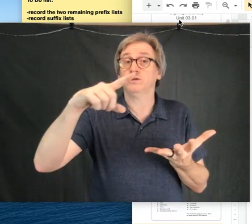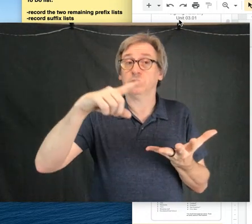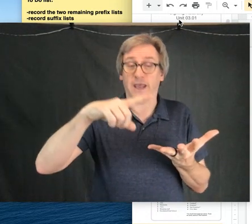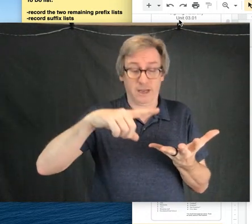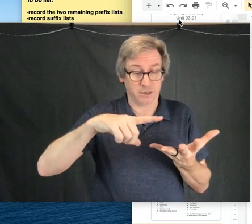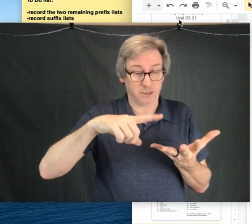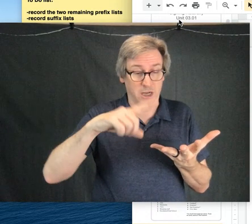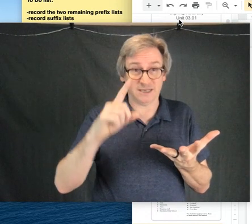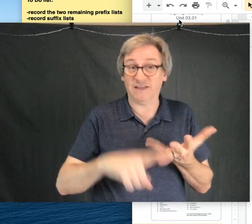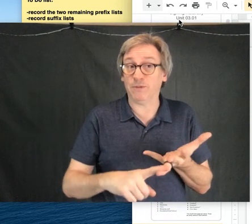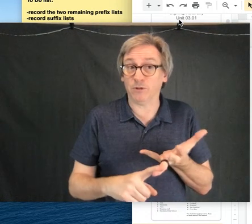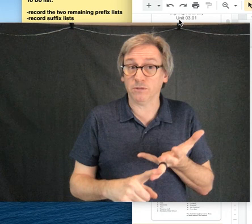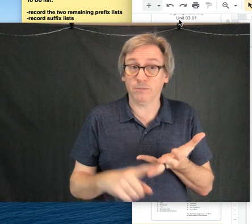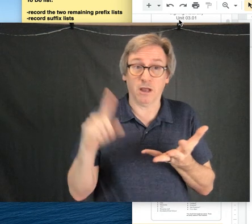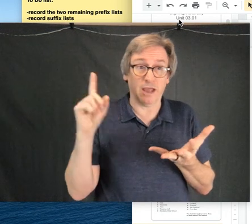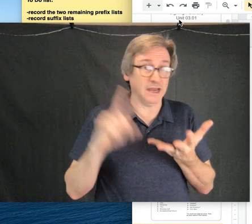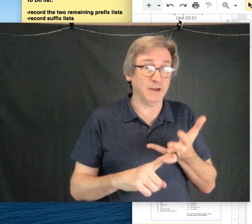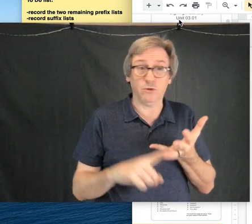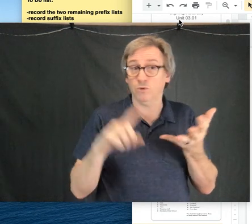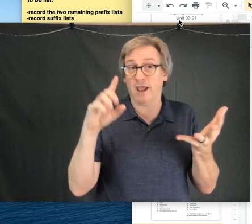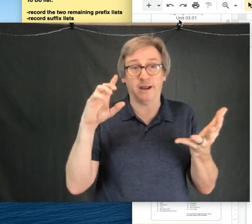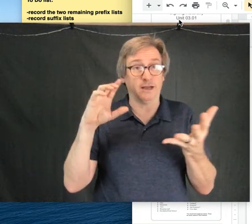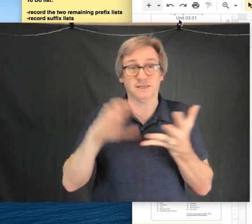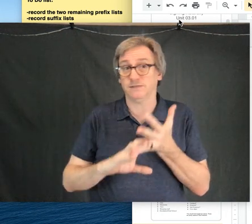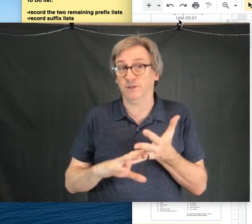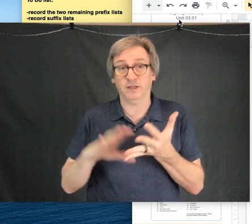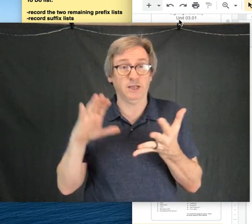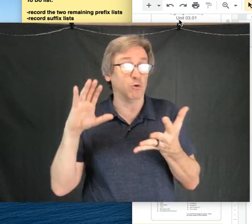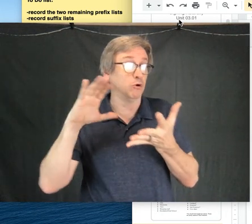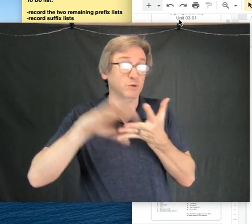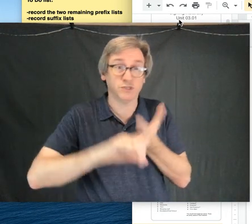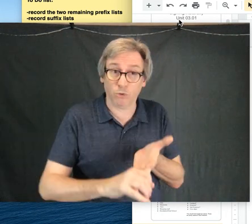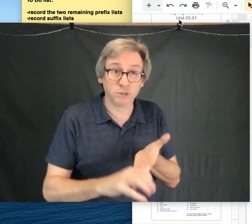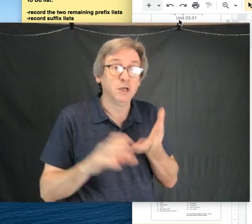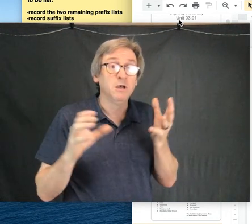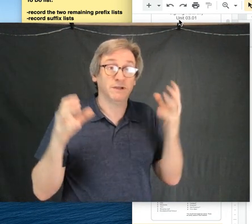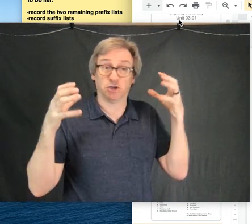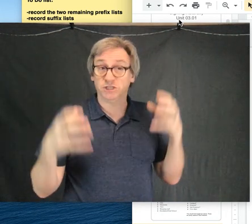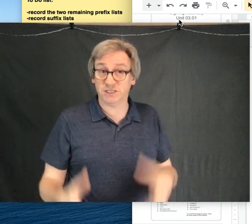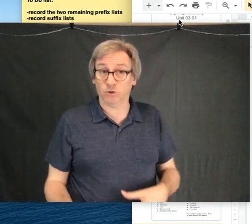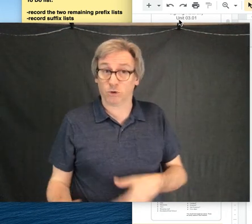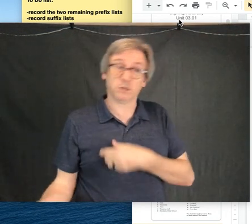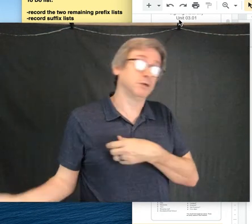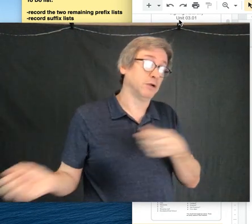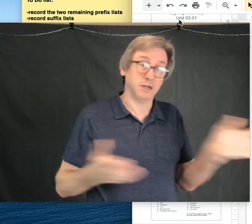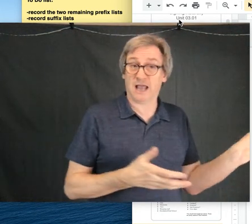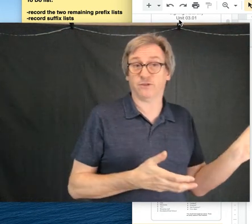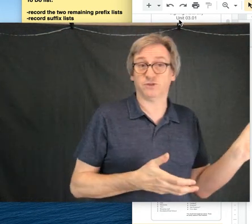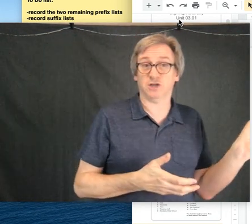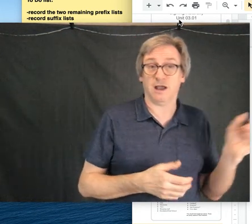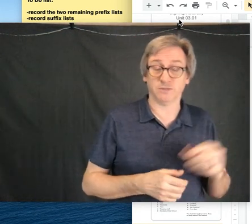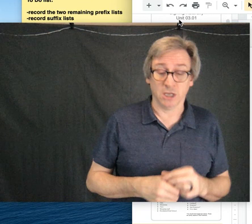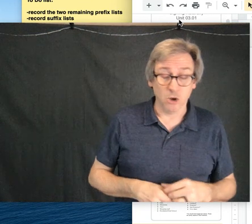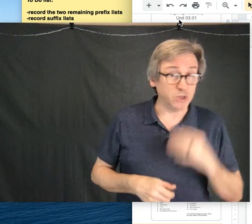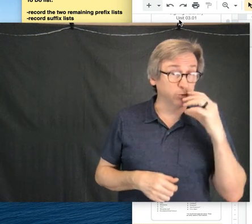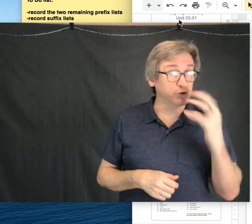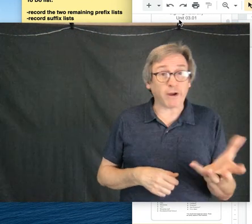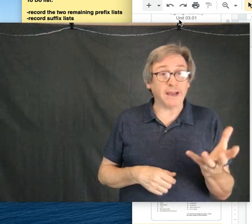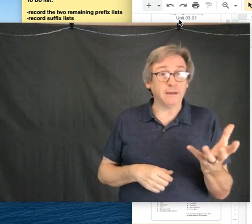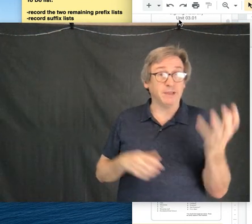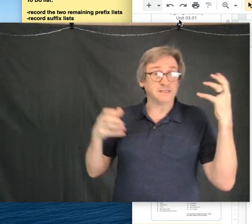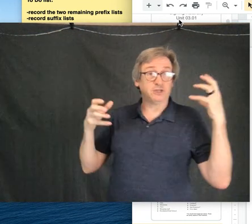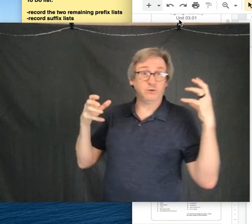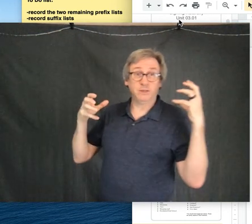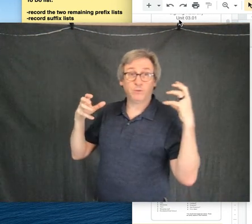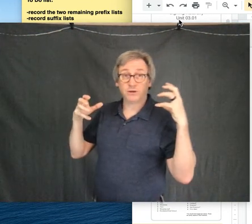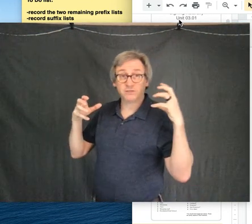worked, and deaf people, anybody who had a disability or who was old but could still work, got those jobs, which was